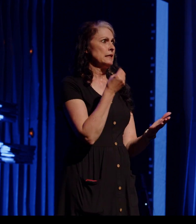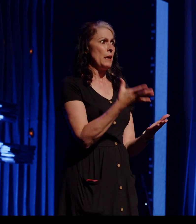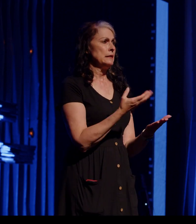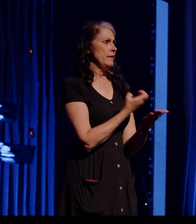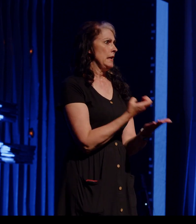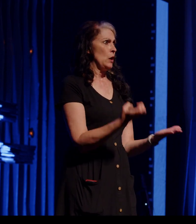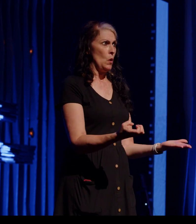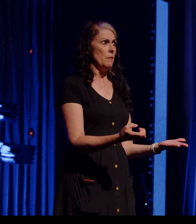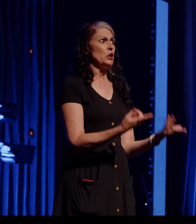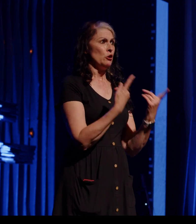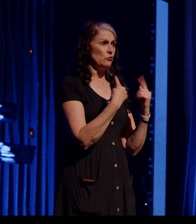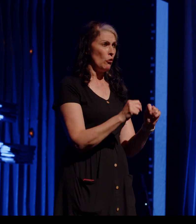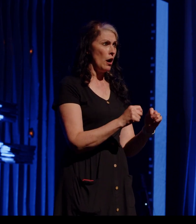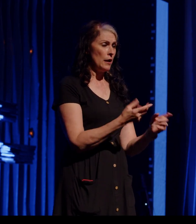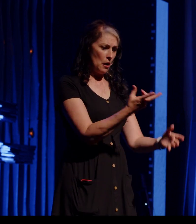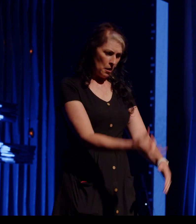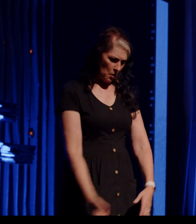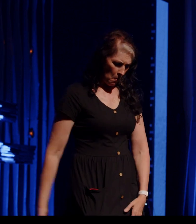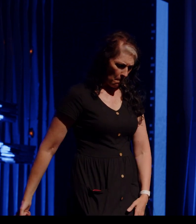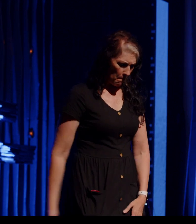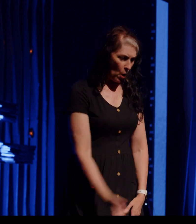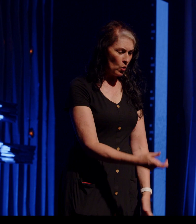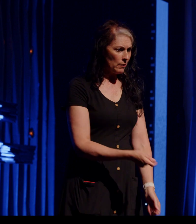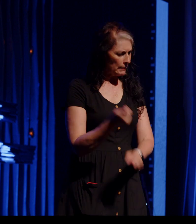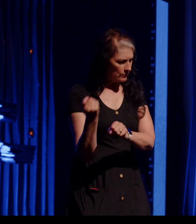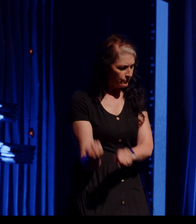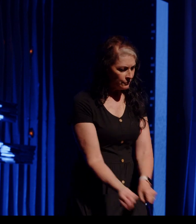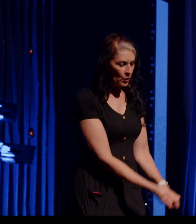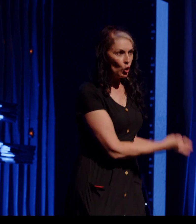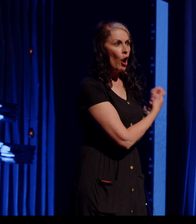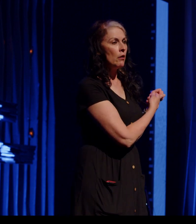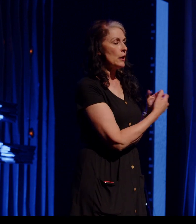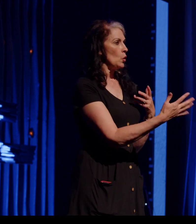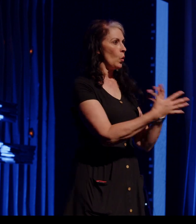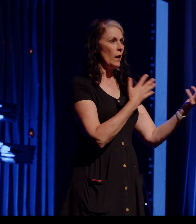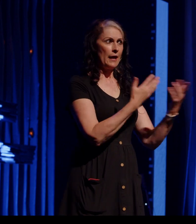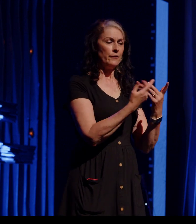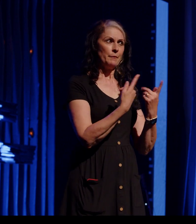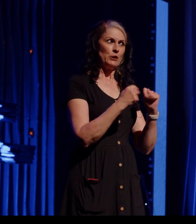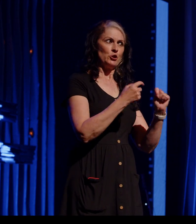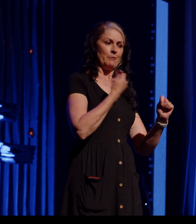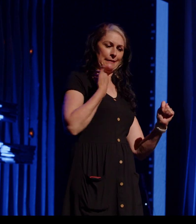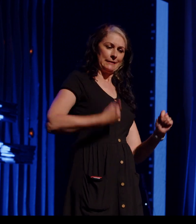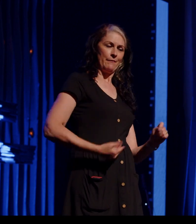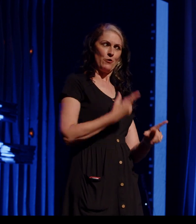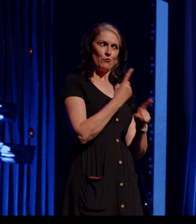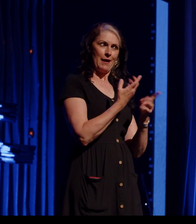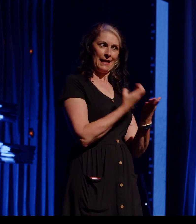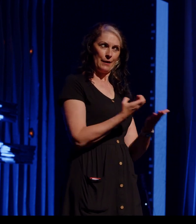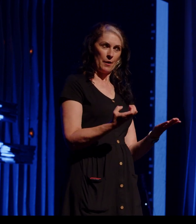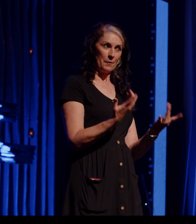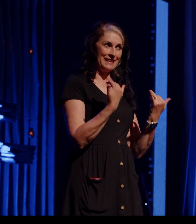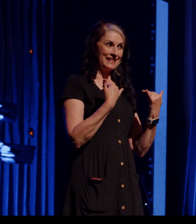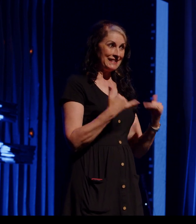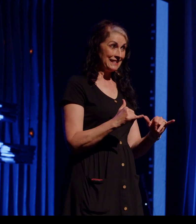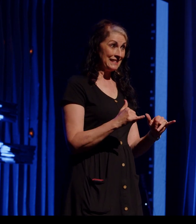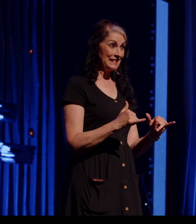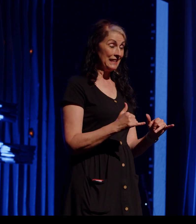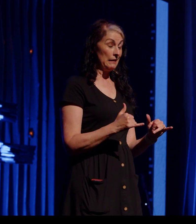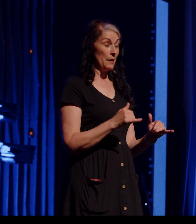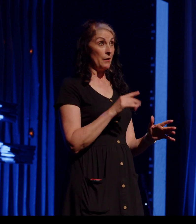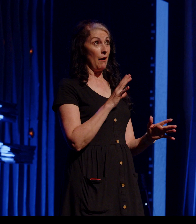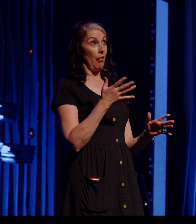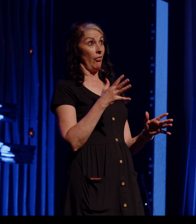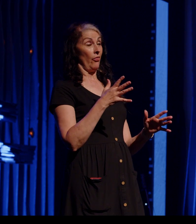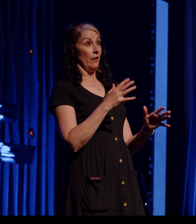of bowling, golfing, anything we took, he'd make sure I have the right equipment. Still don't know how to use it all right,